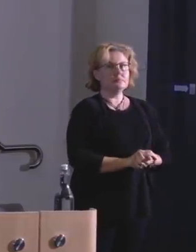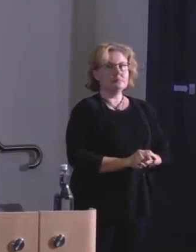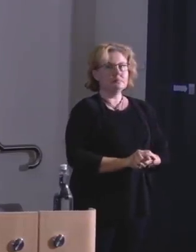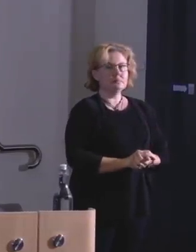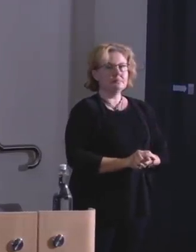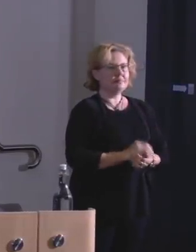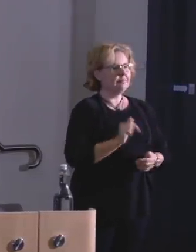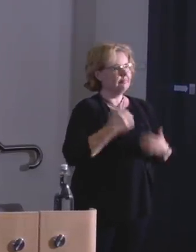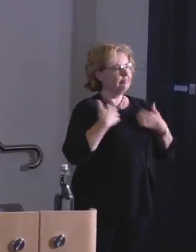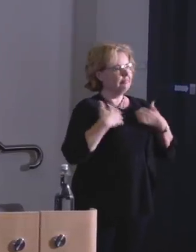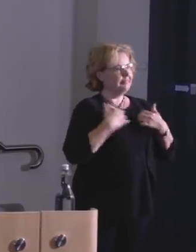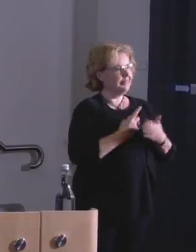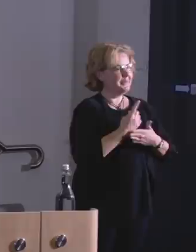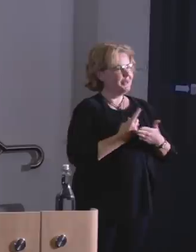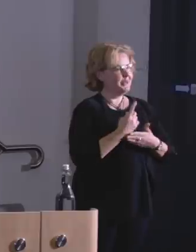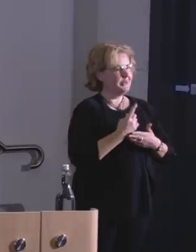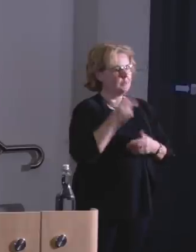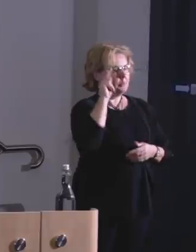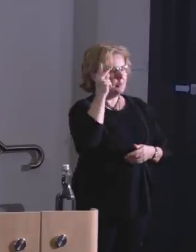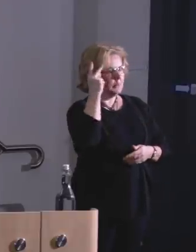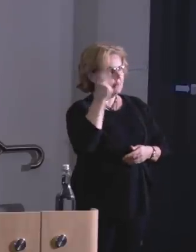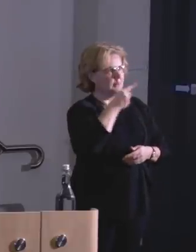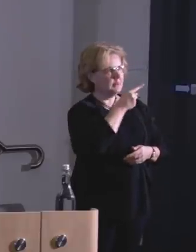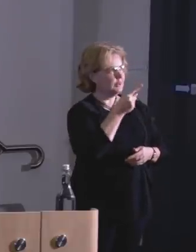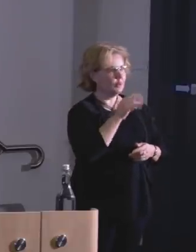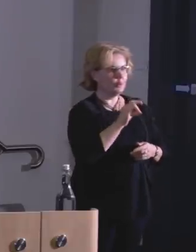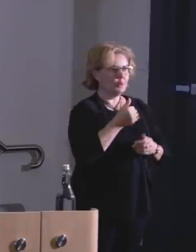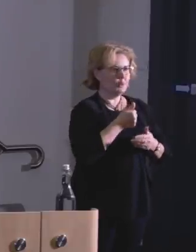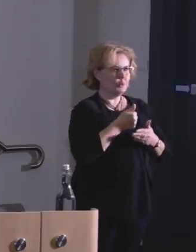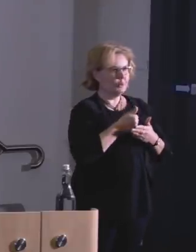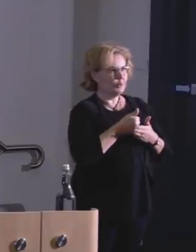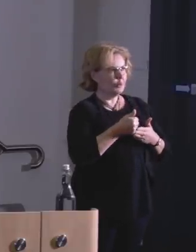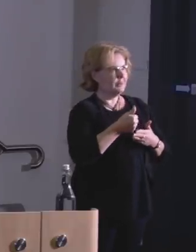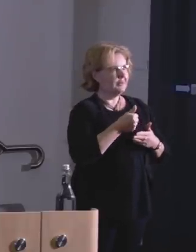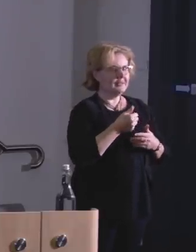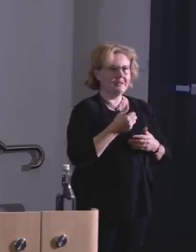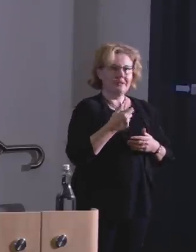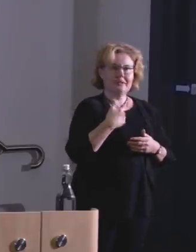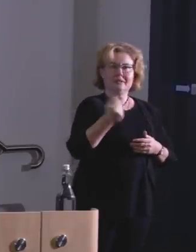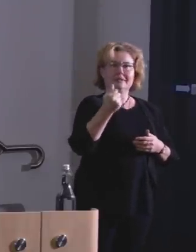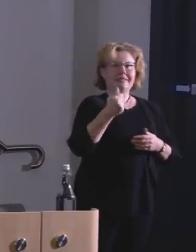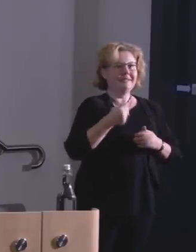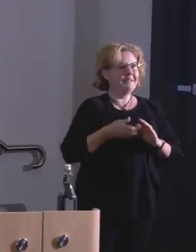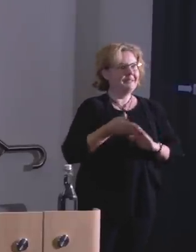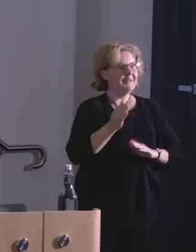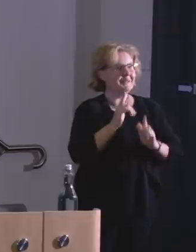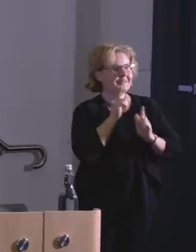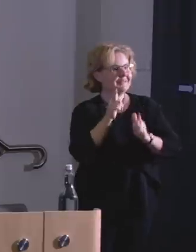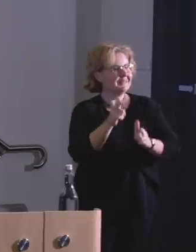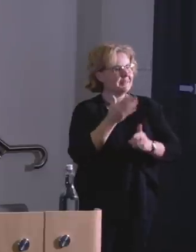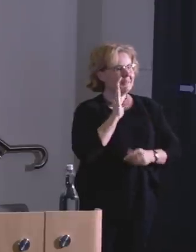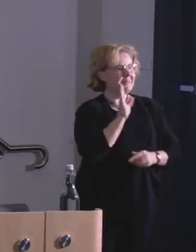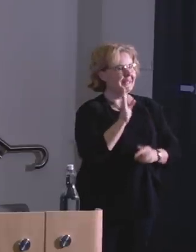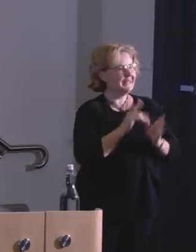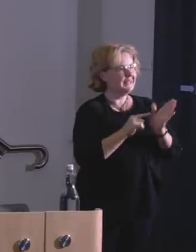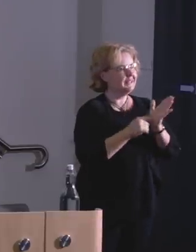This is an exciting opportunity. Politicians don't usually get the invitation to come and speak at